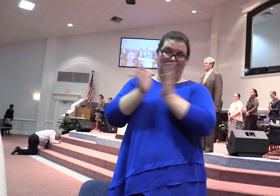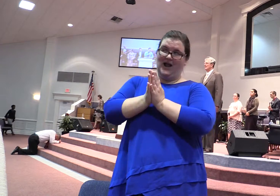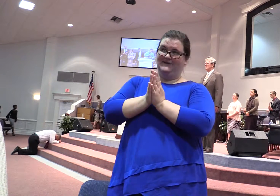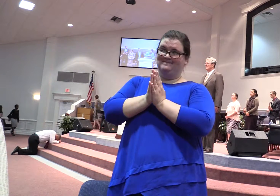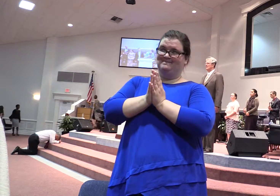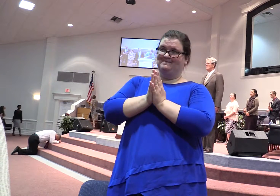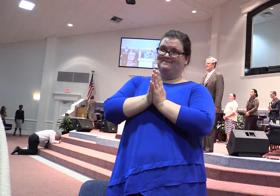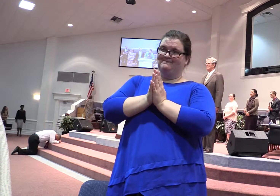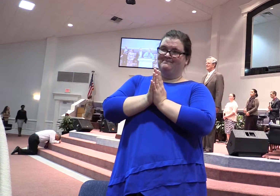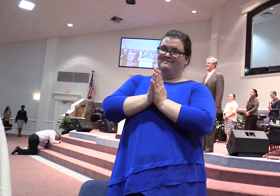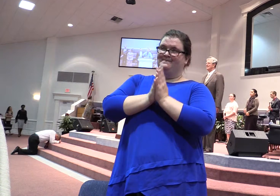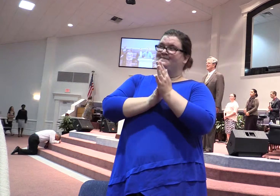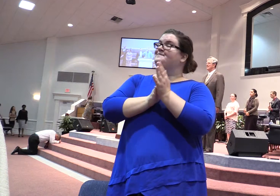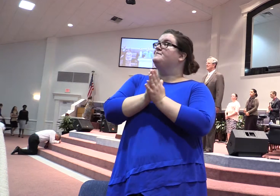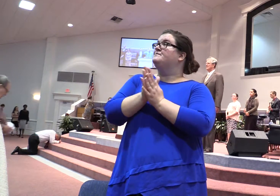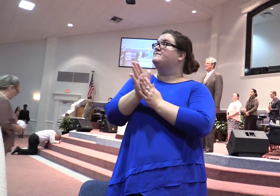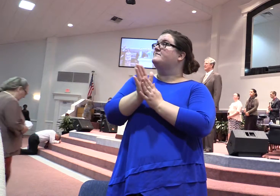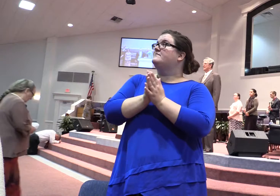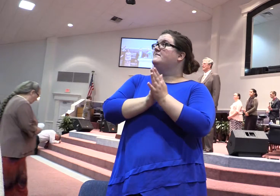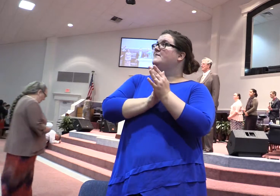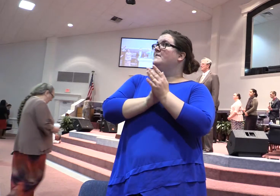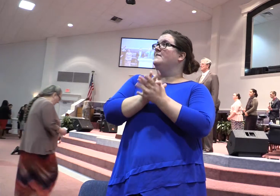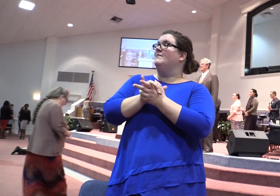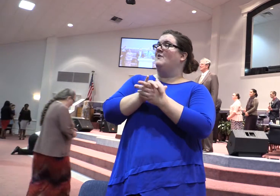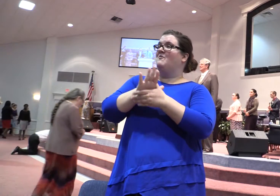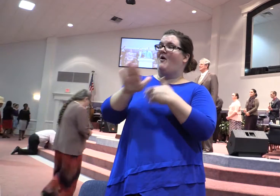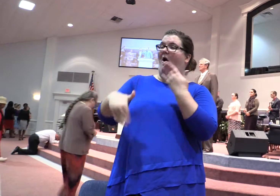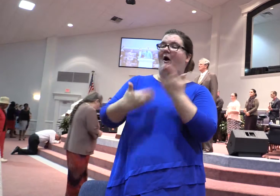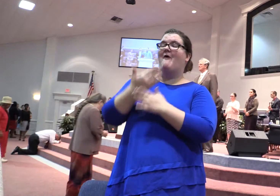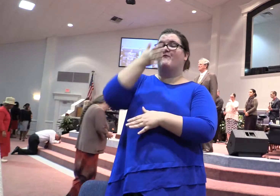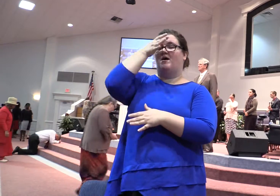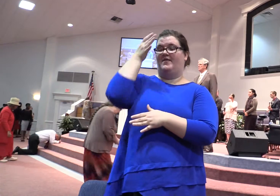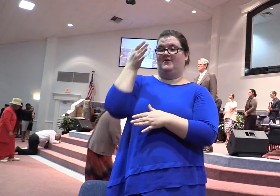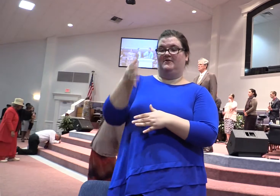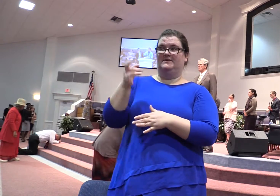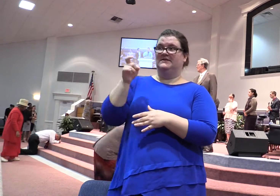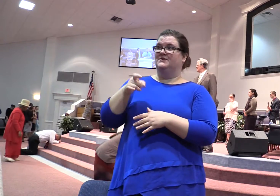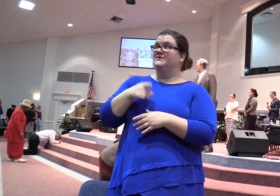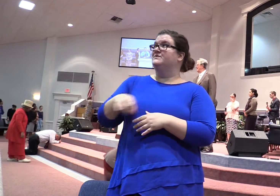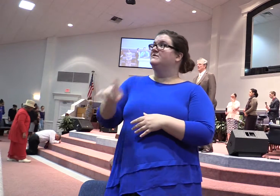consecration unto the Lord. We all, Father, need you, Lord.